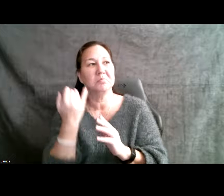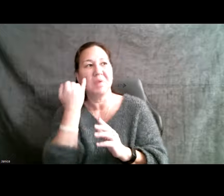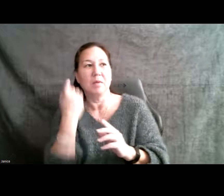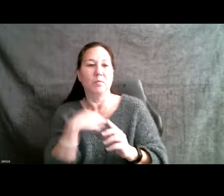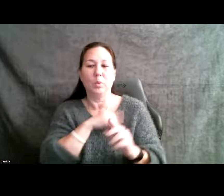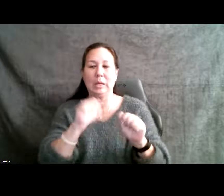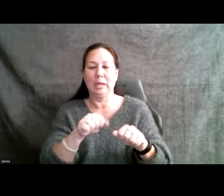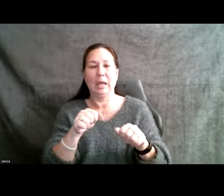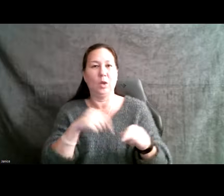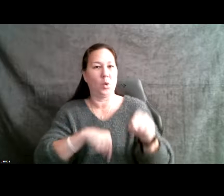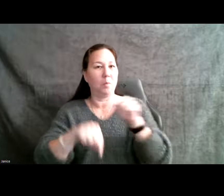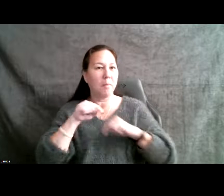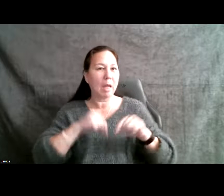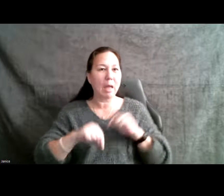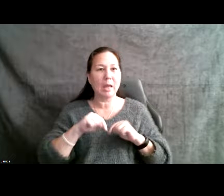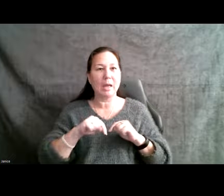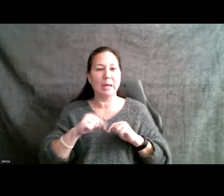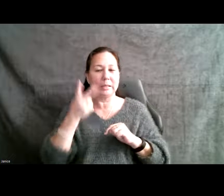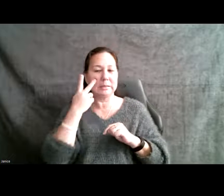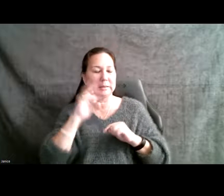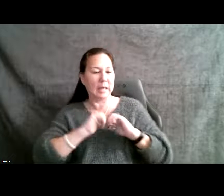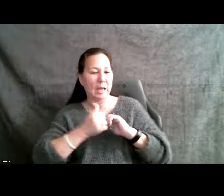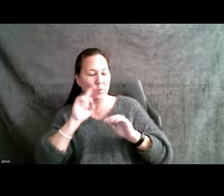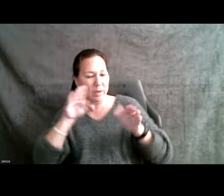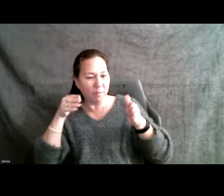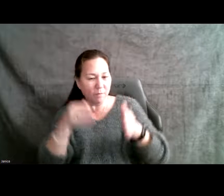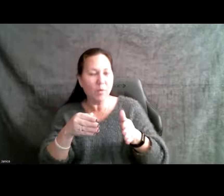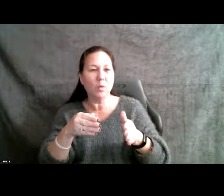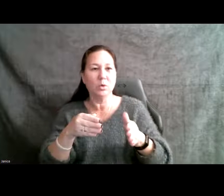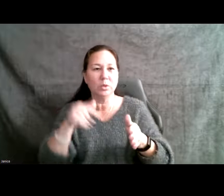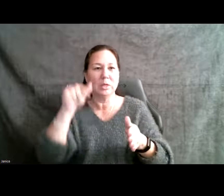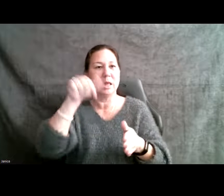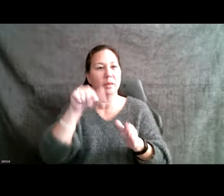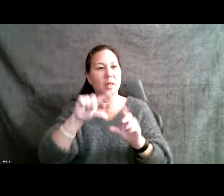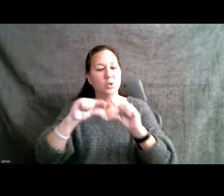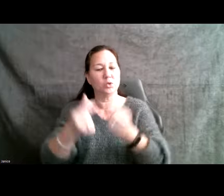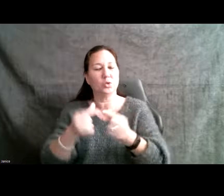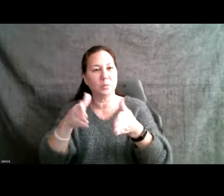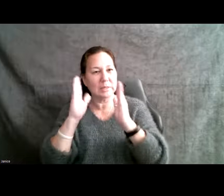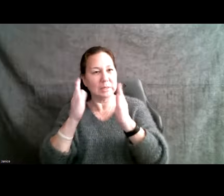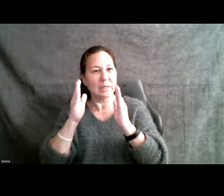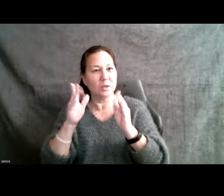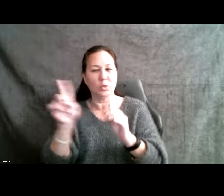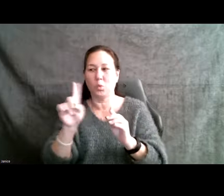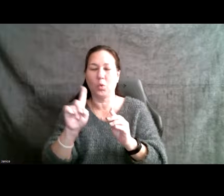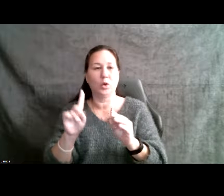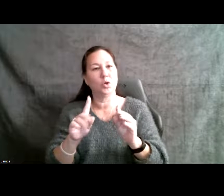how we can focus this group's attention where it could be most effective. Do other people have